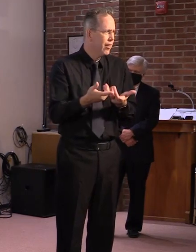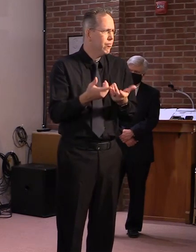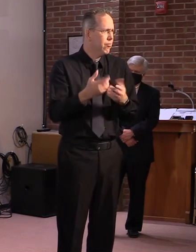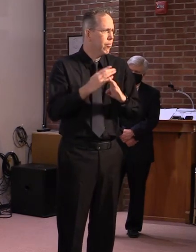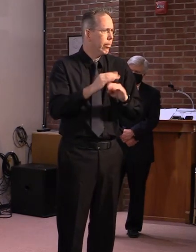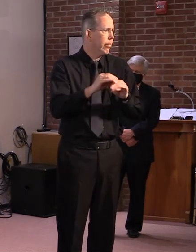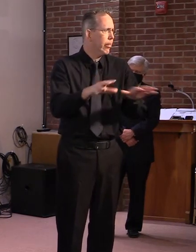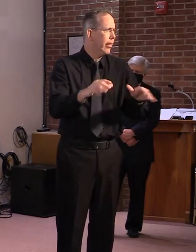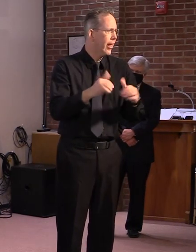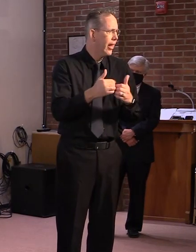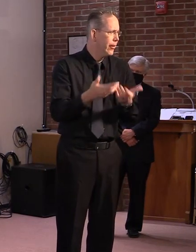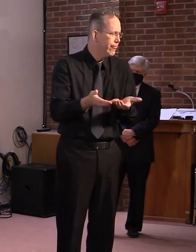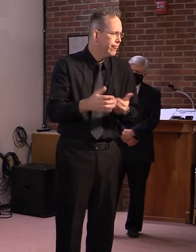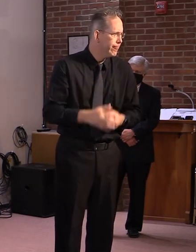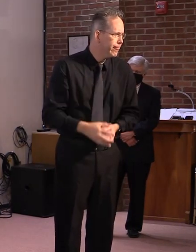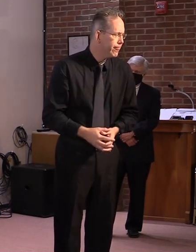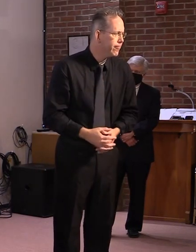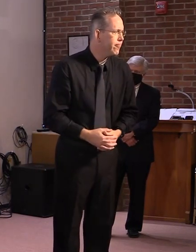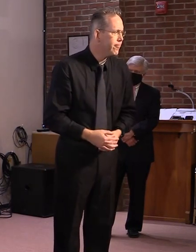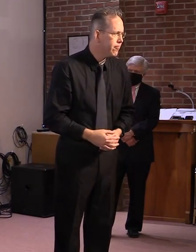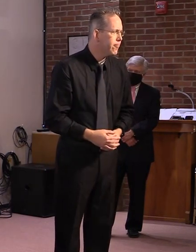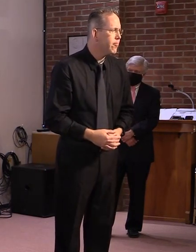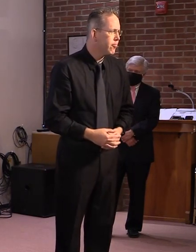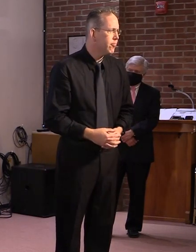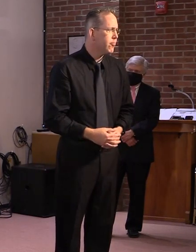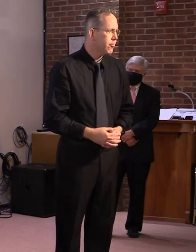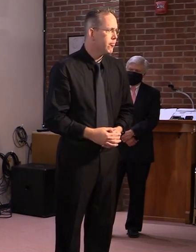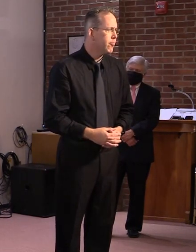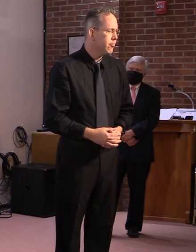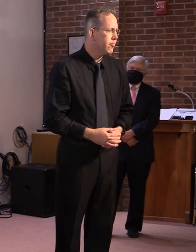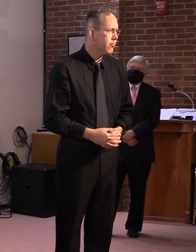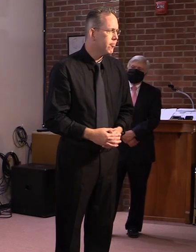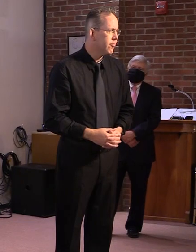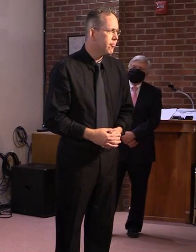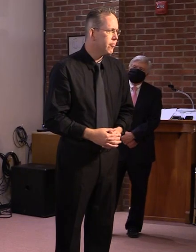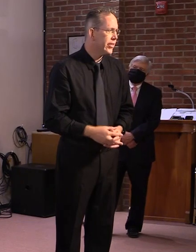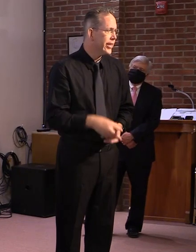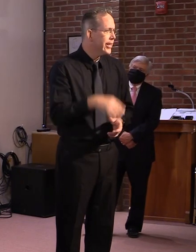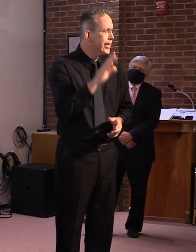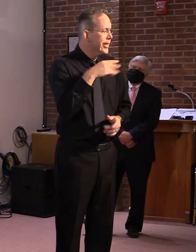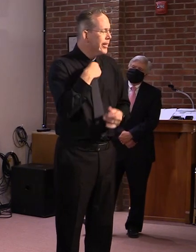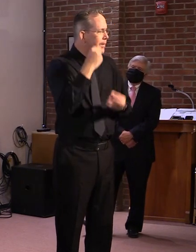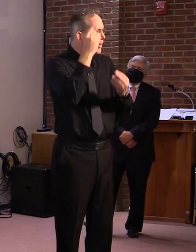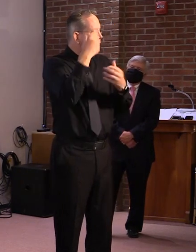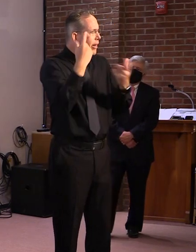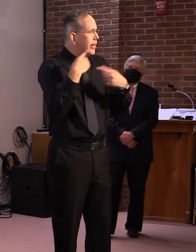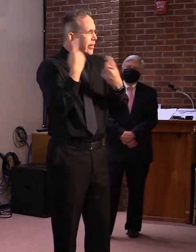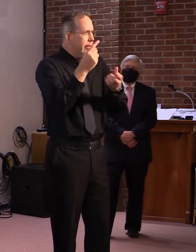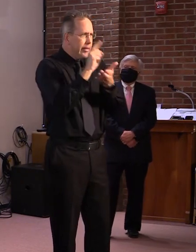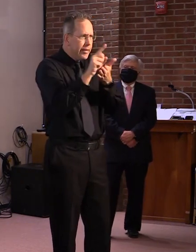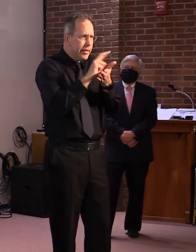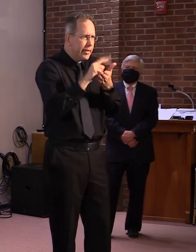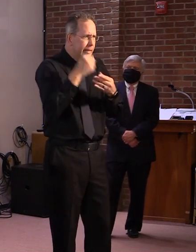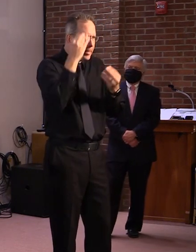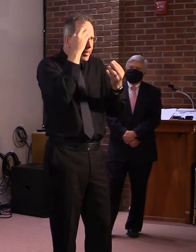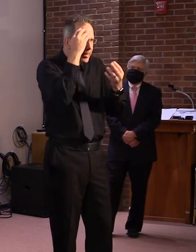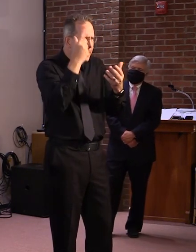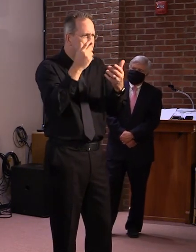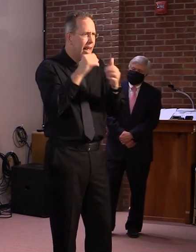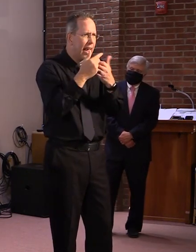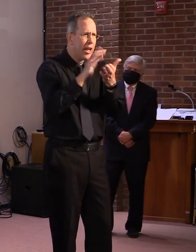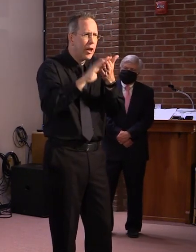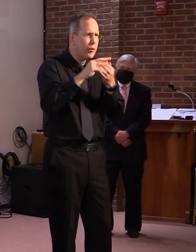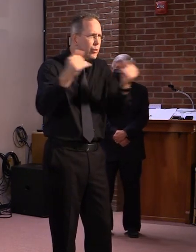we have contemplated that. In fact, some have already started arriving in the Chittenden County area, and we put out guidance in accordance to that.